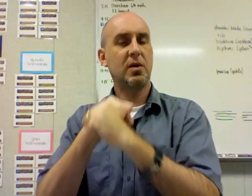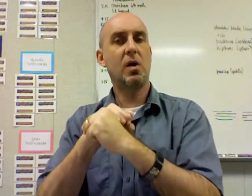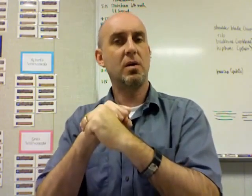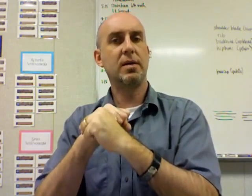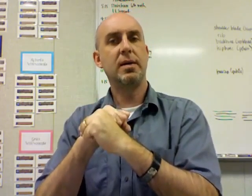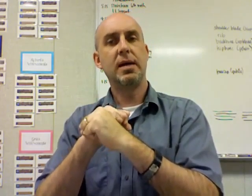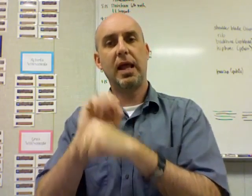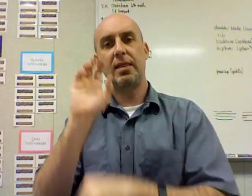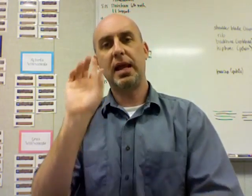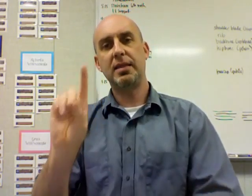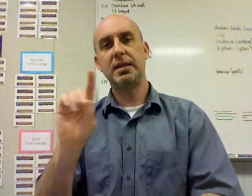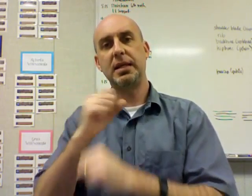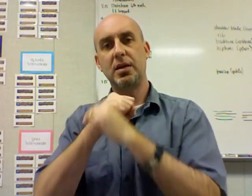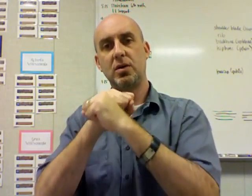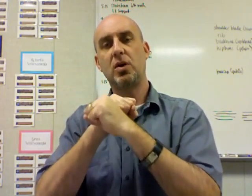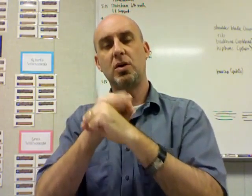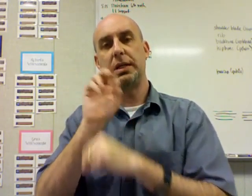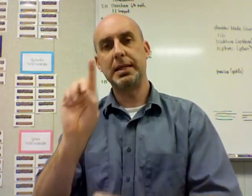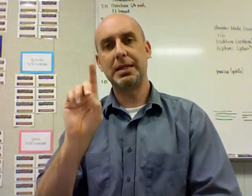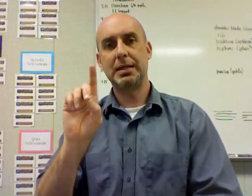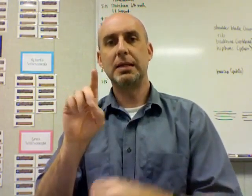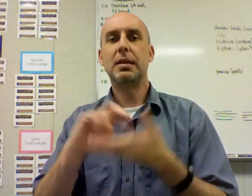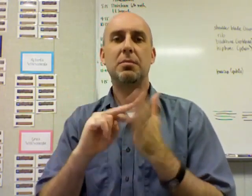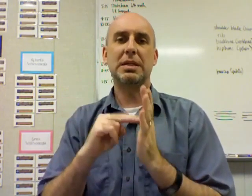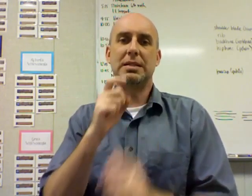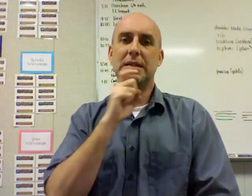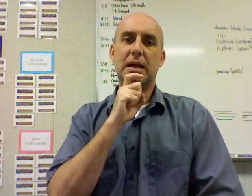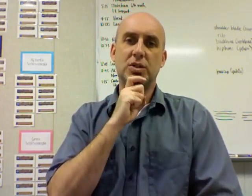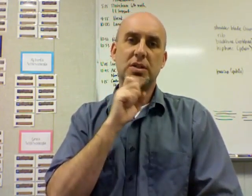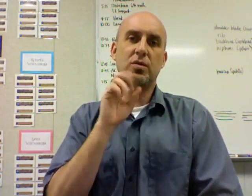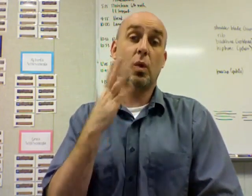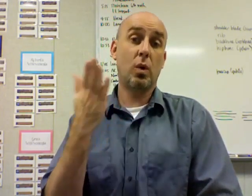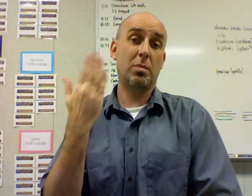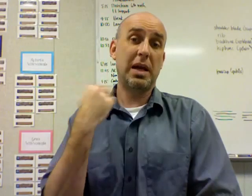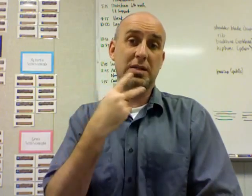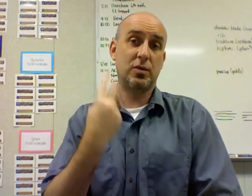guard, and then add the D. Guarded means it's adjective or past verb.